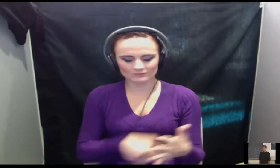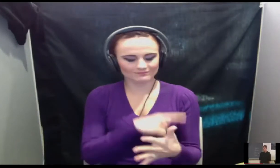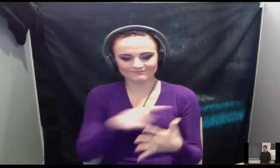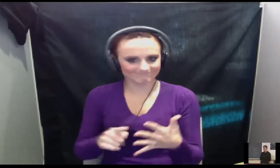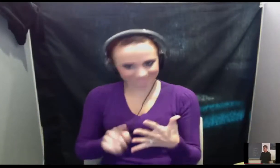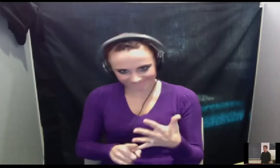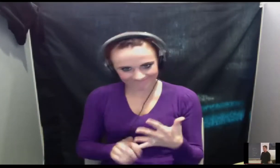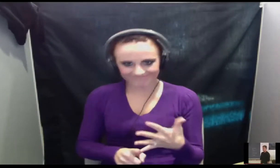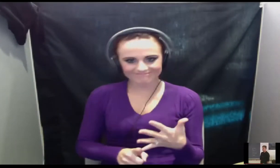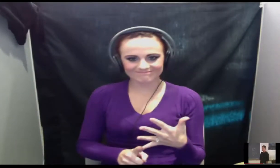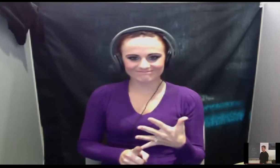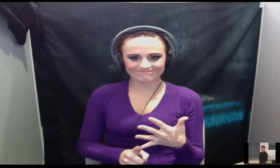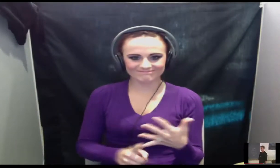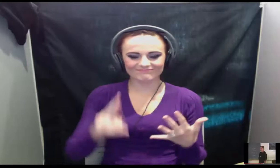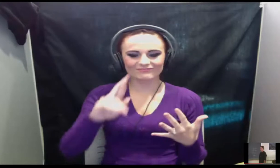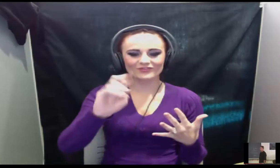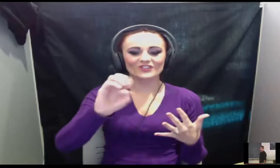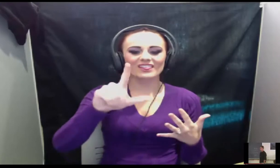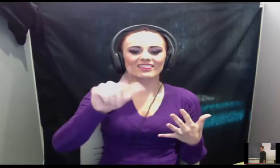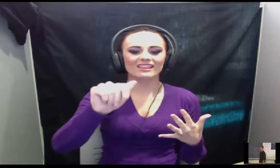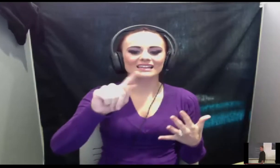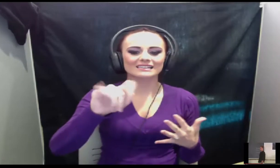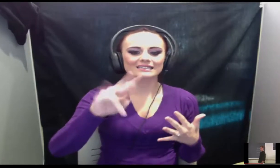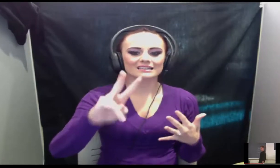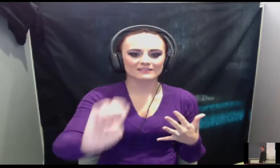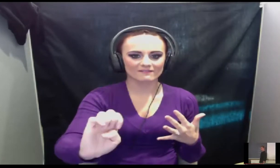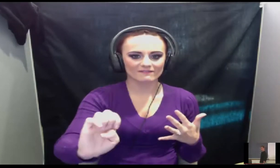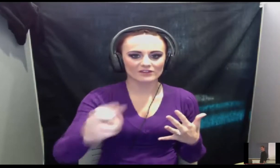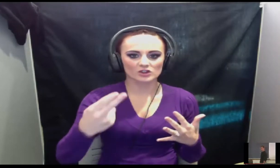regular basis, relative humidity.